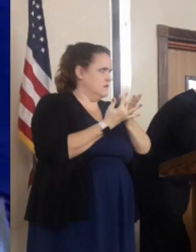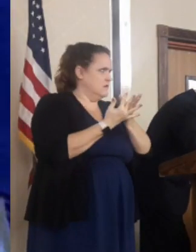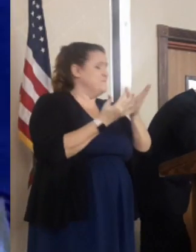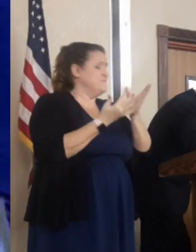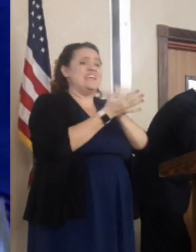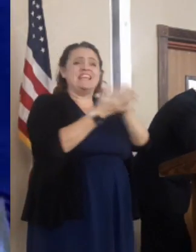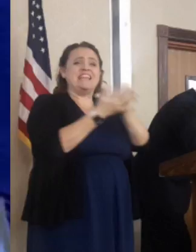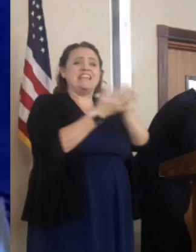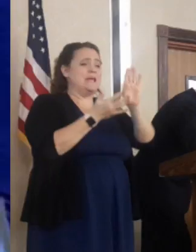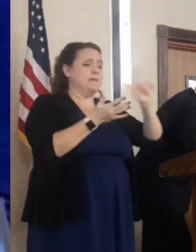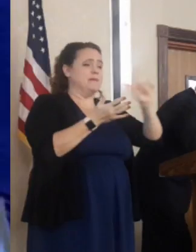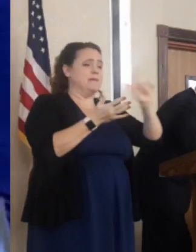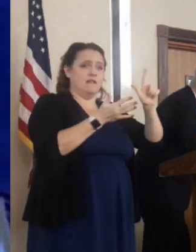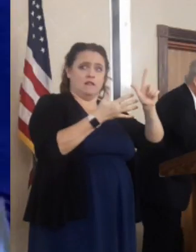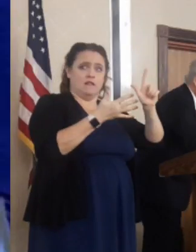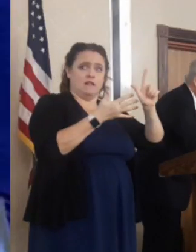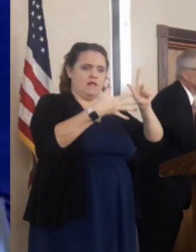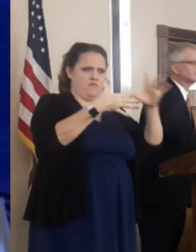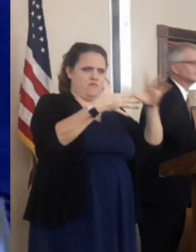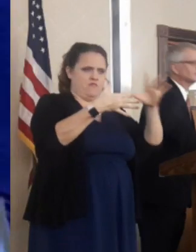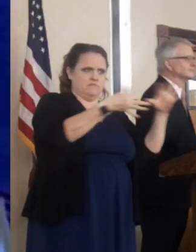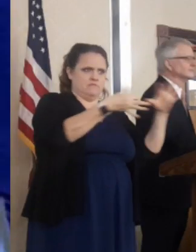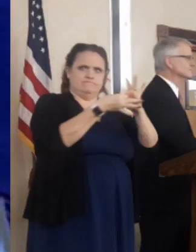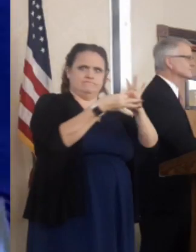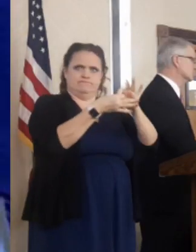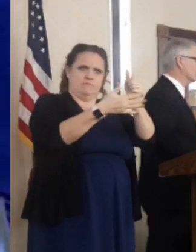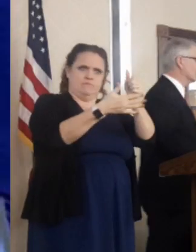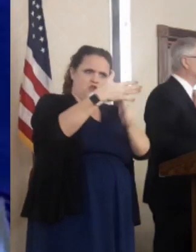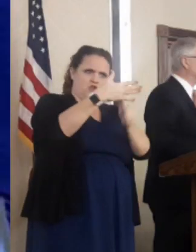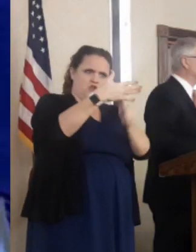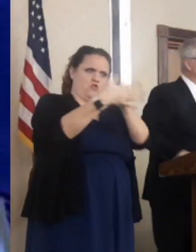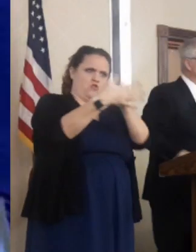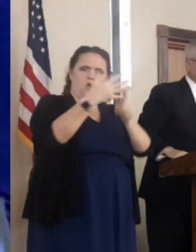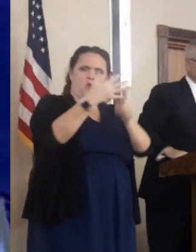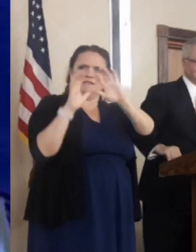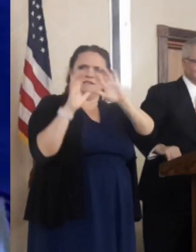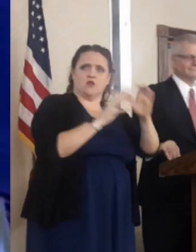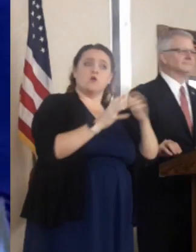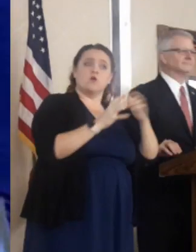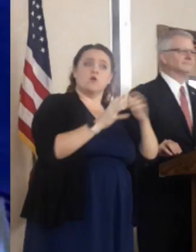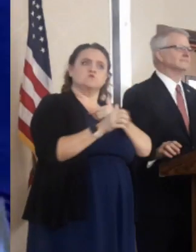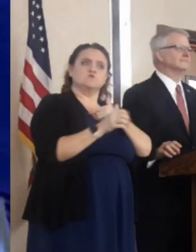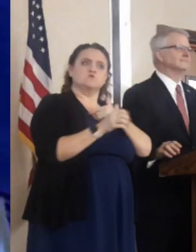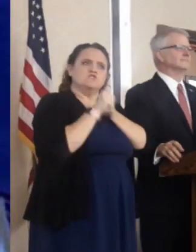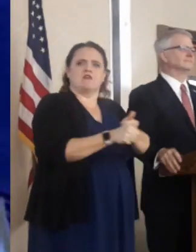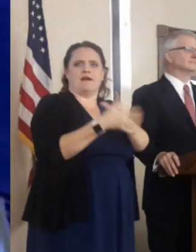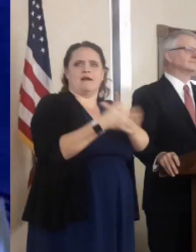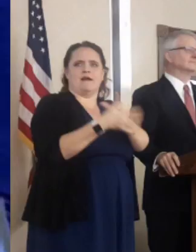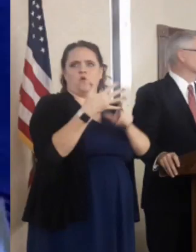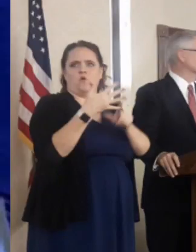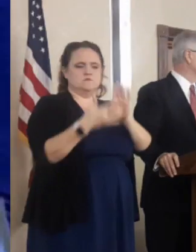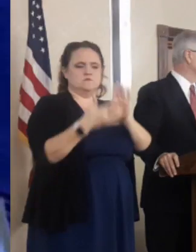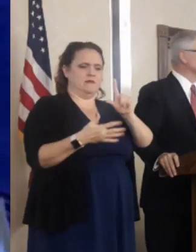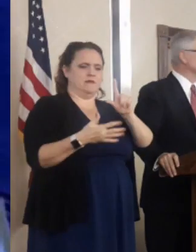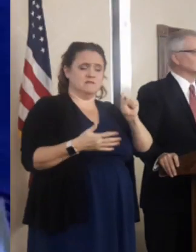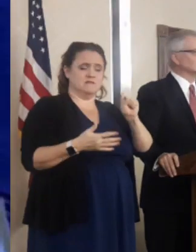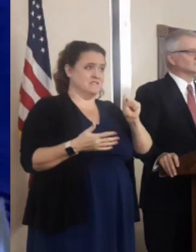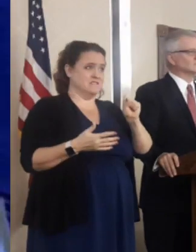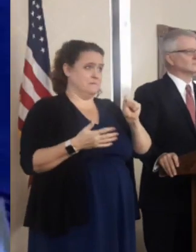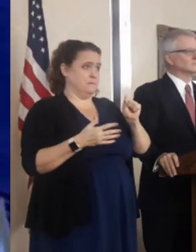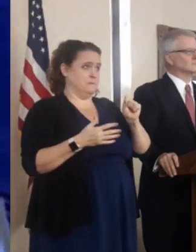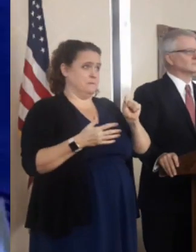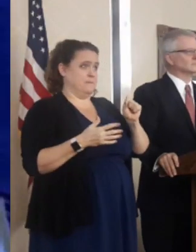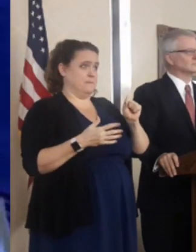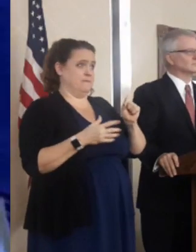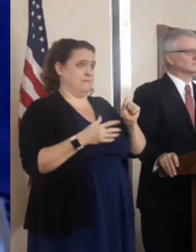under those categories in their entirety, we are tracking those bills. I don't remember a controversial